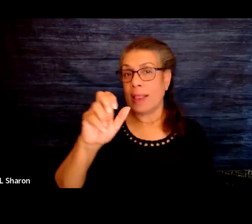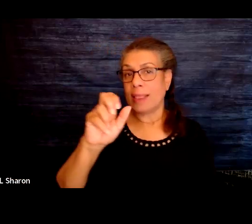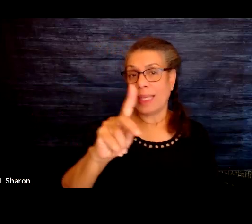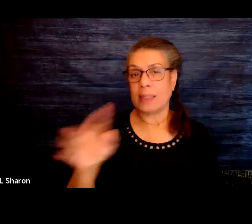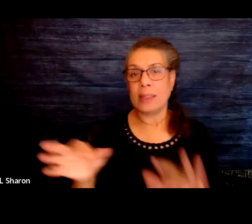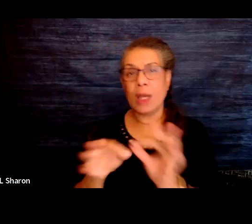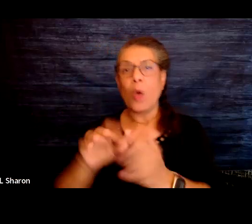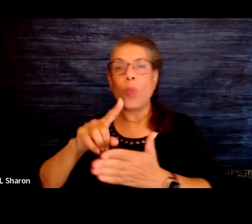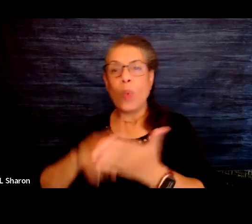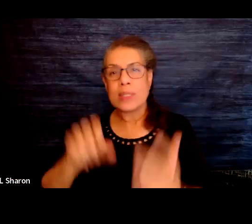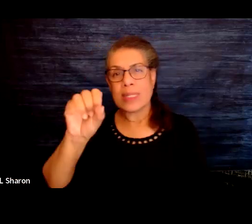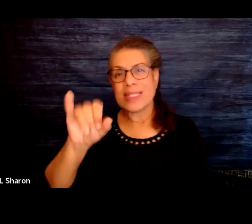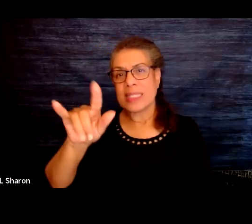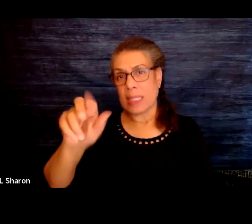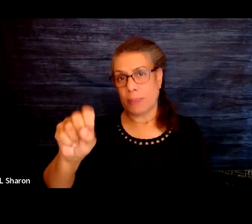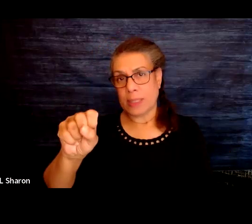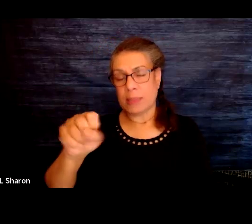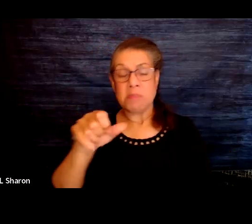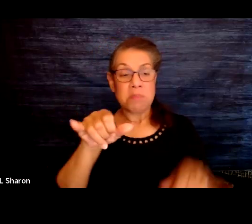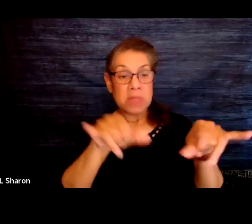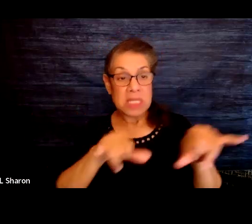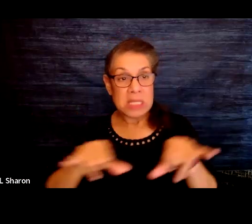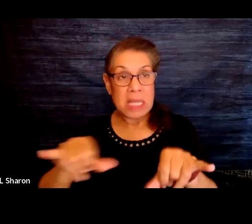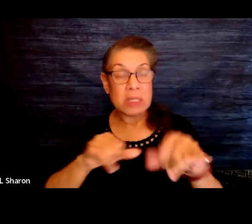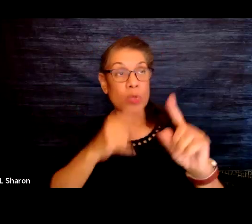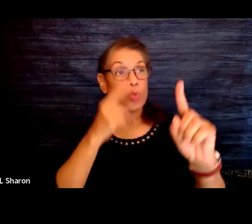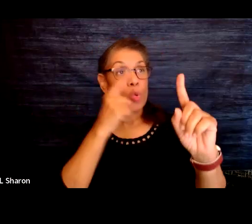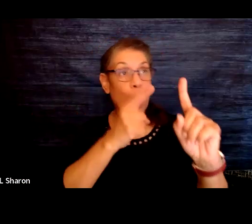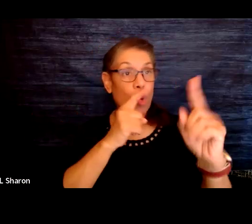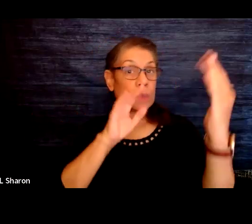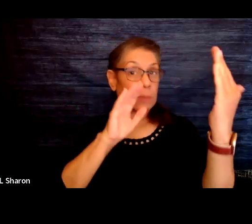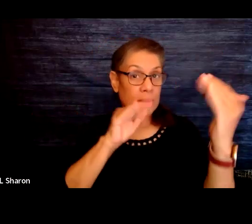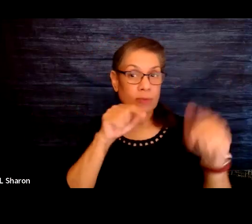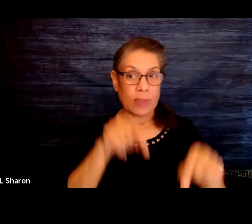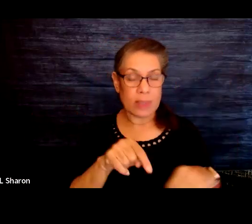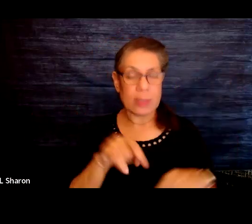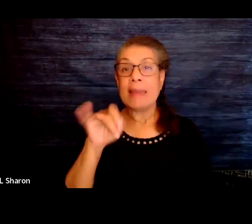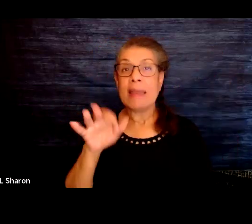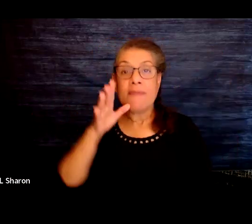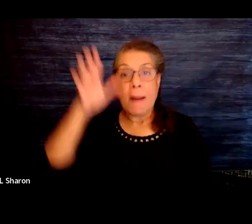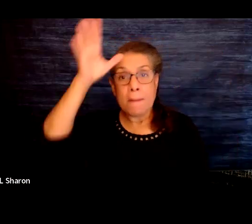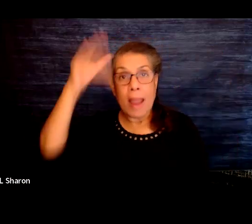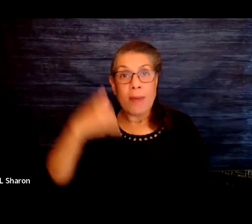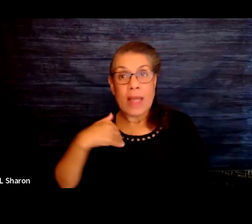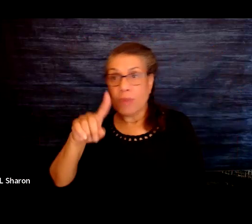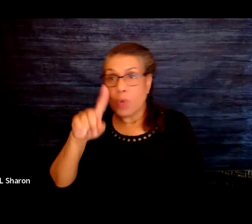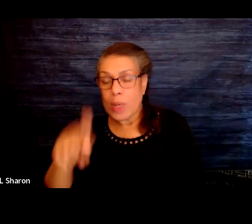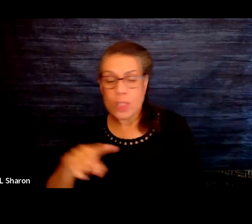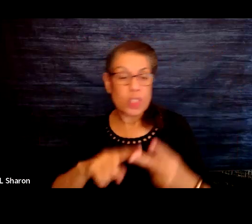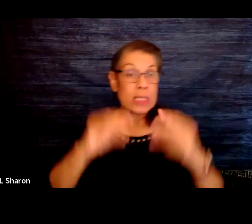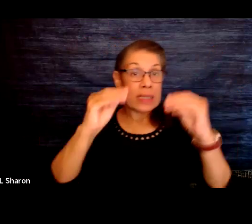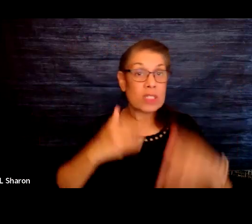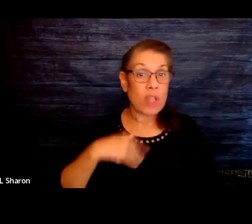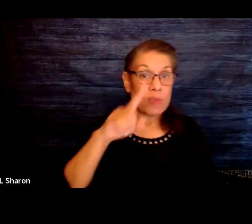what that course is teaching, the standards, the objectives that are being met, so that if a parent has a question, if a teacher has a question, if